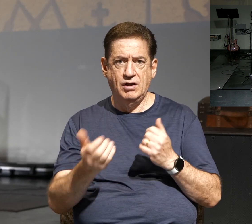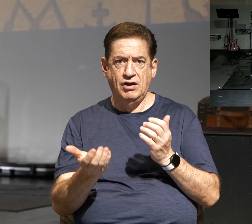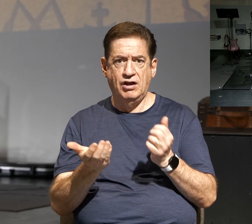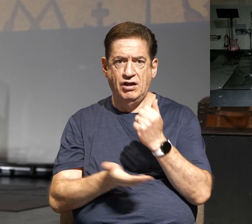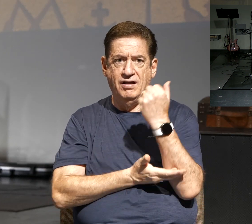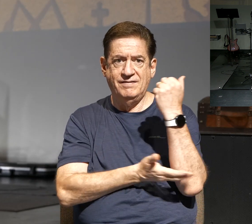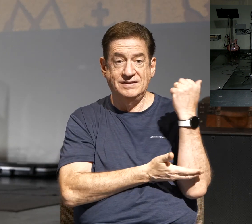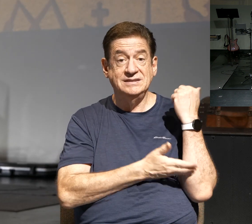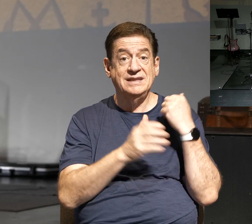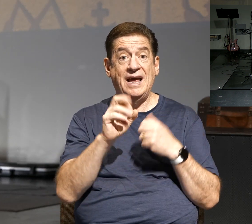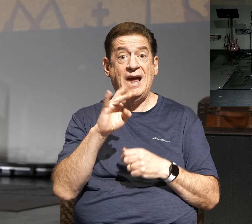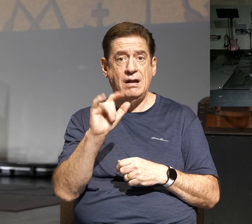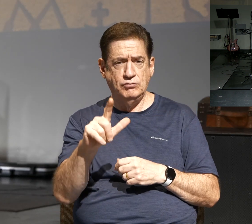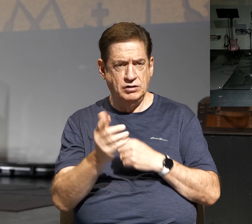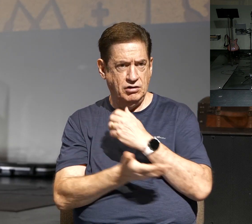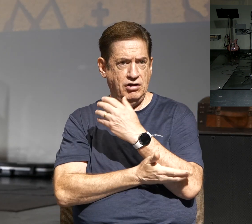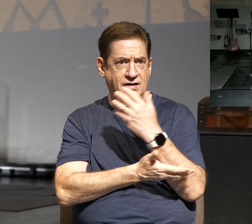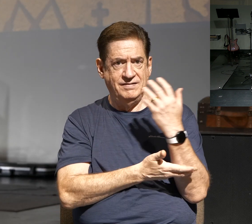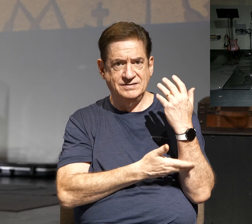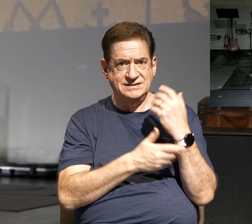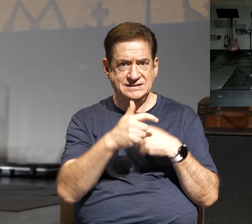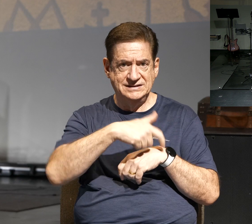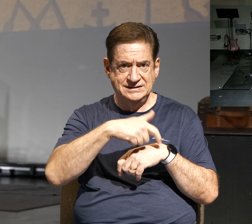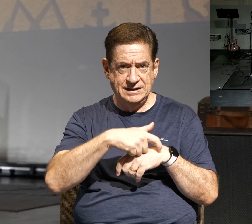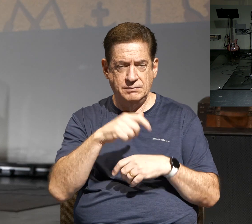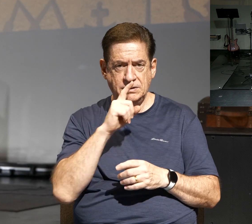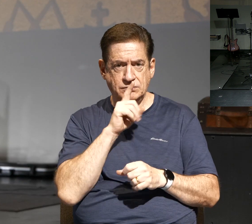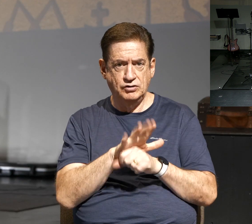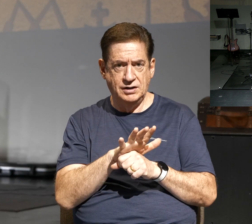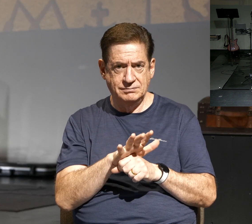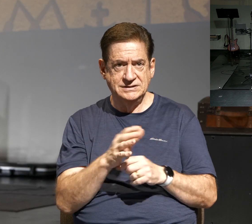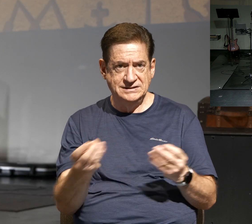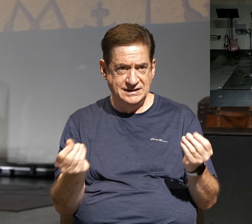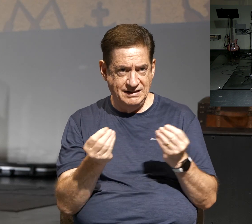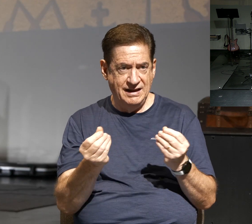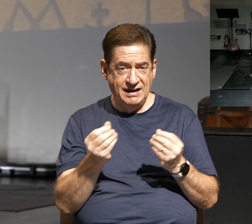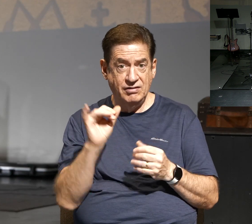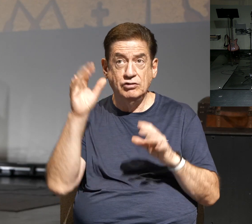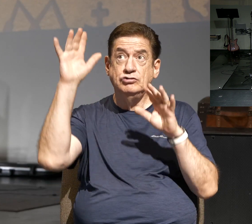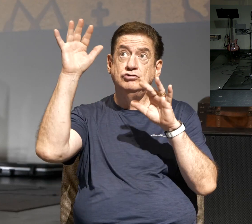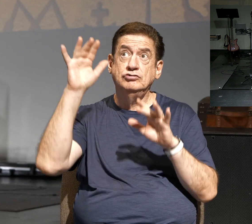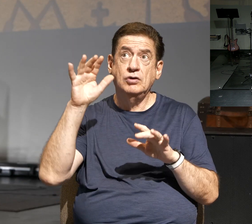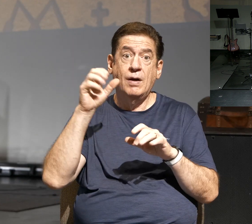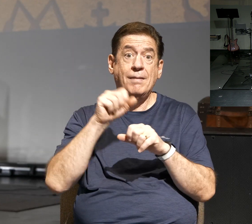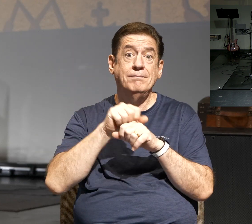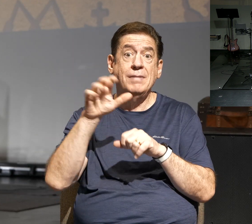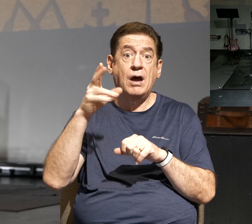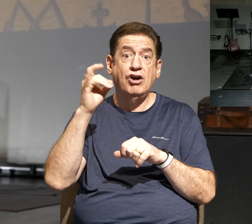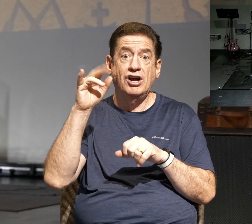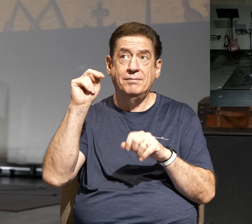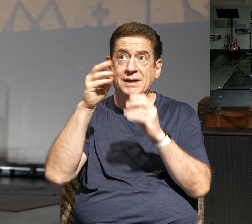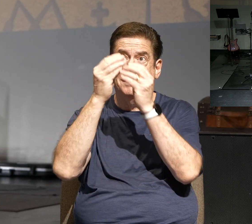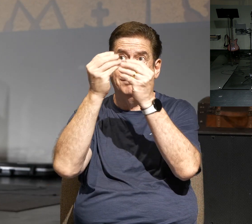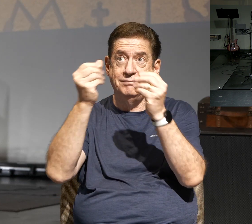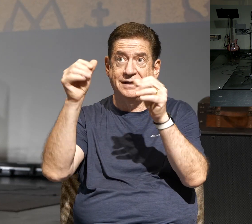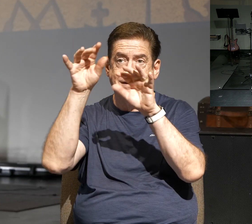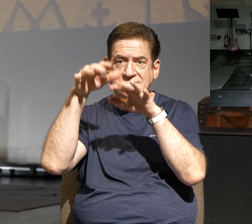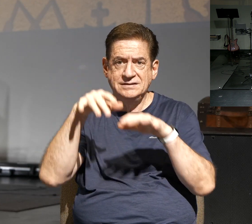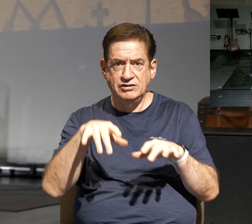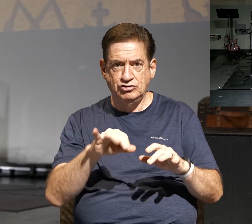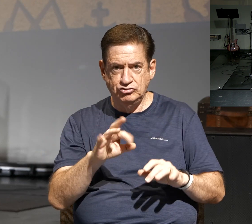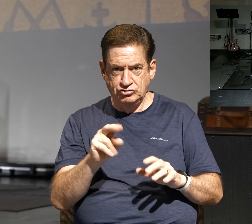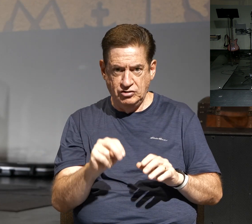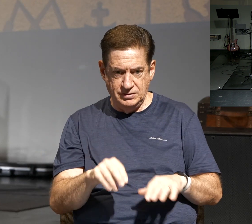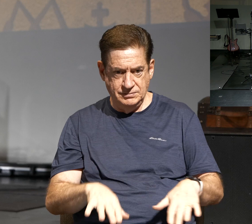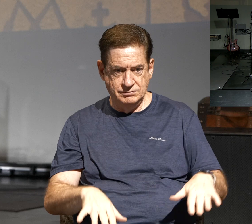April, it's harvest time in the promised land. The snow on Mount Hermon melts and the Jordan River begins to